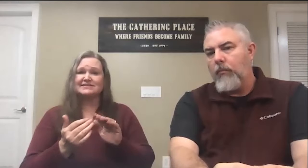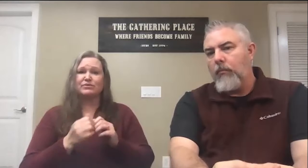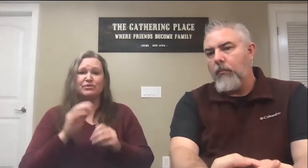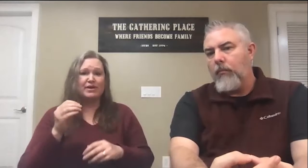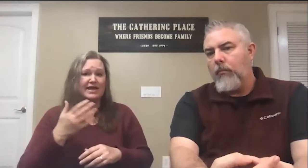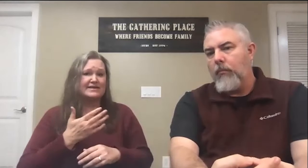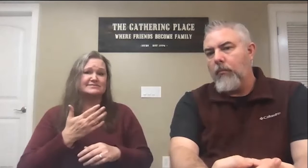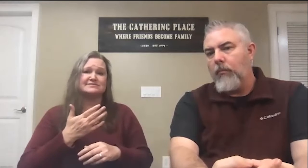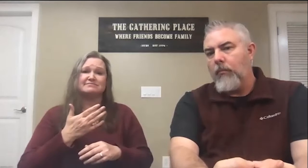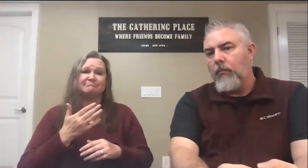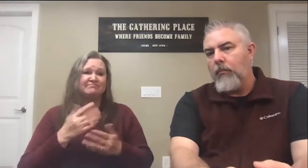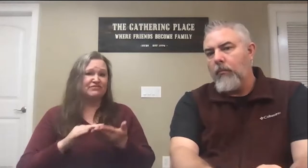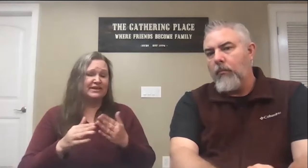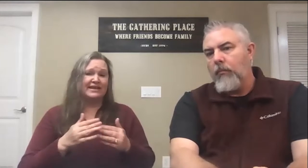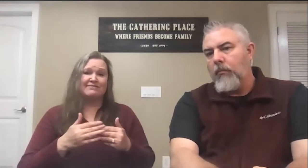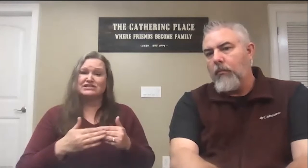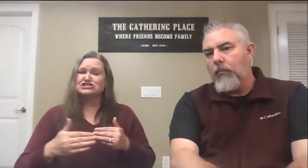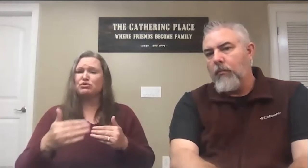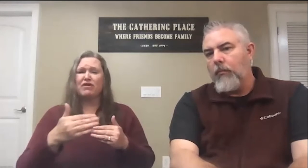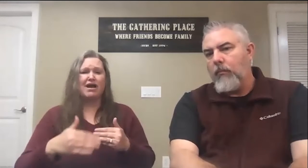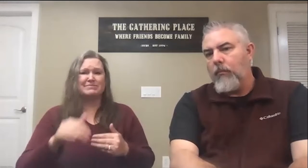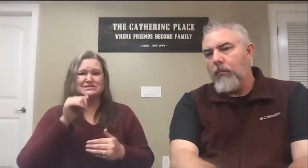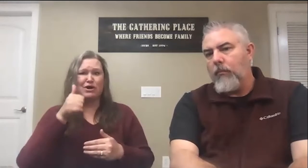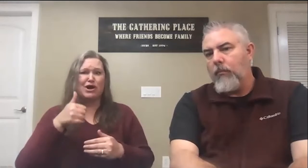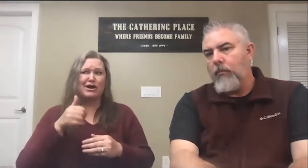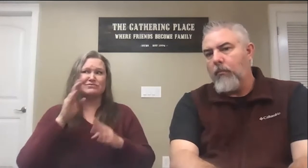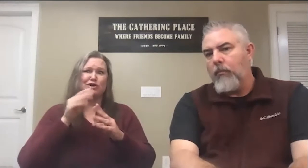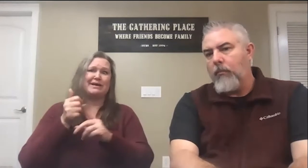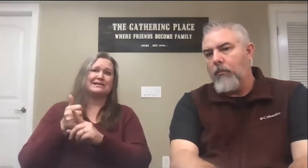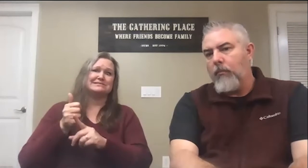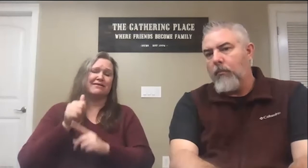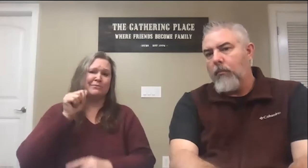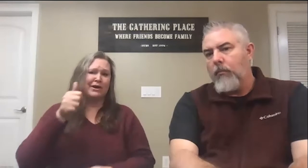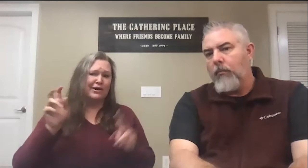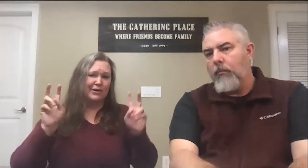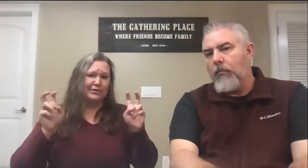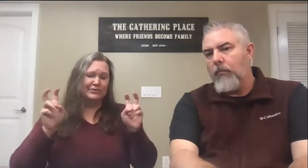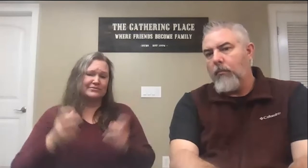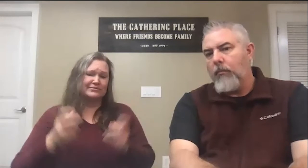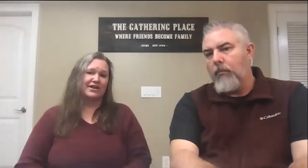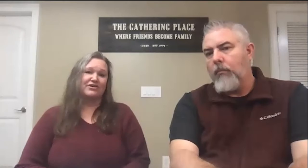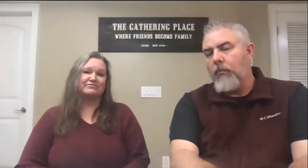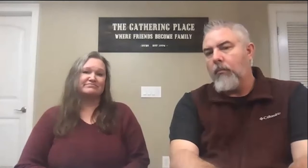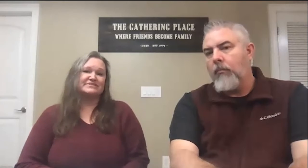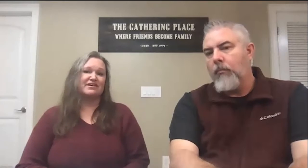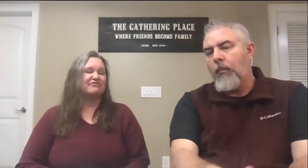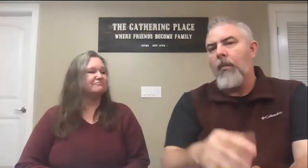Just face it with grace, forgiveness, and just move on. Let tomorrow worry about itself.